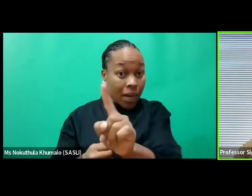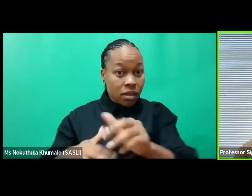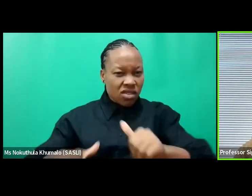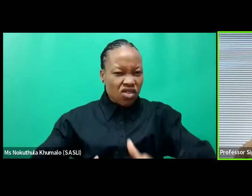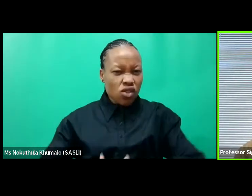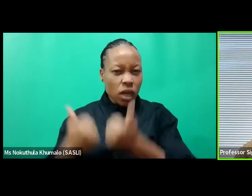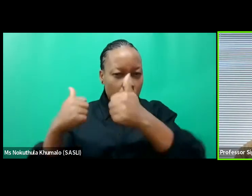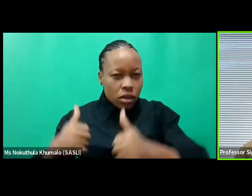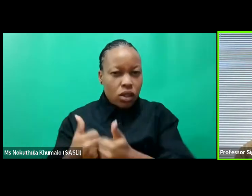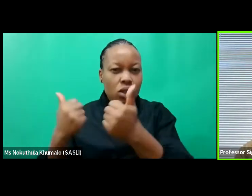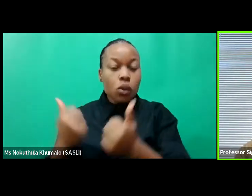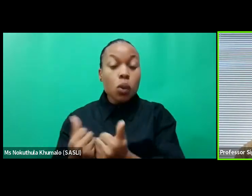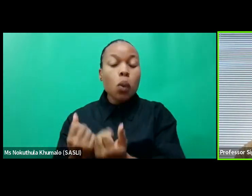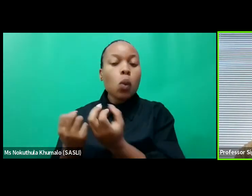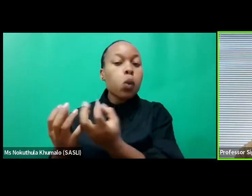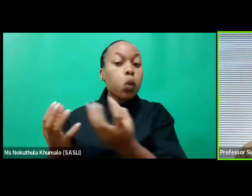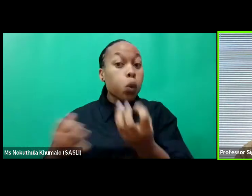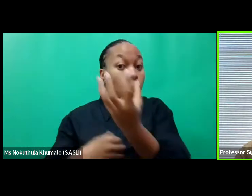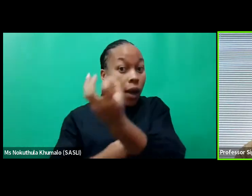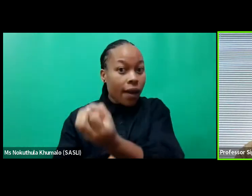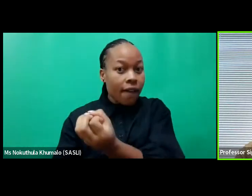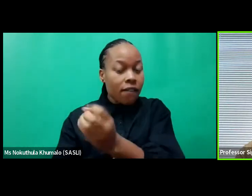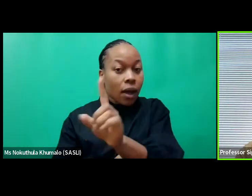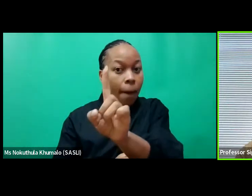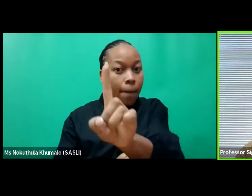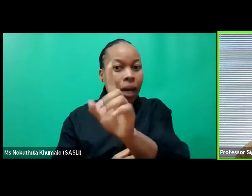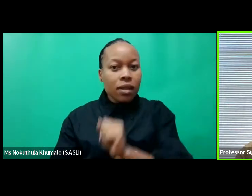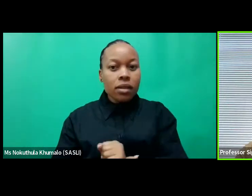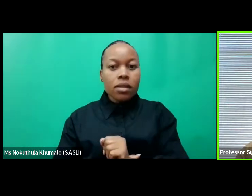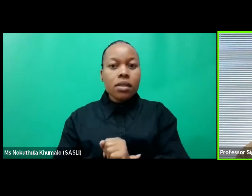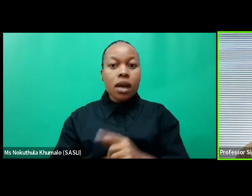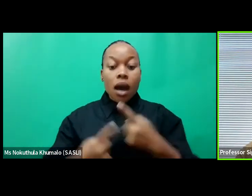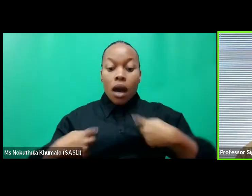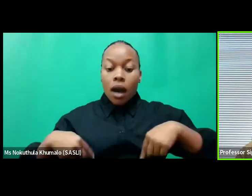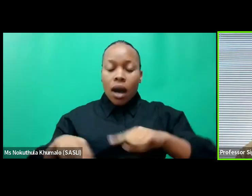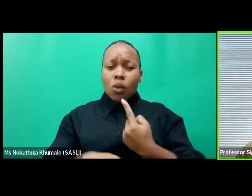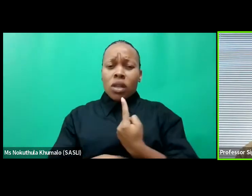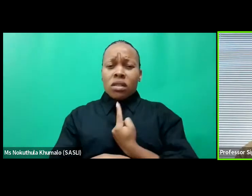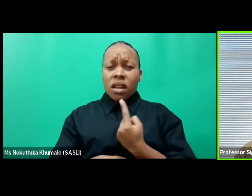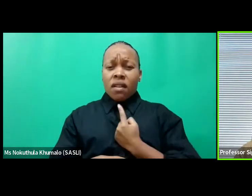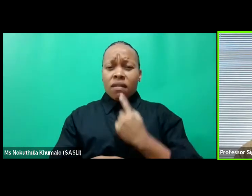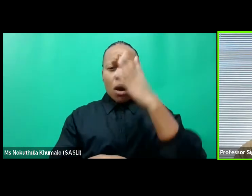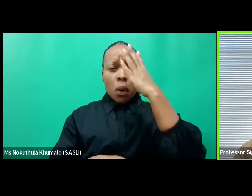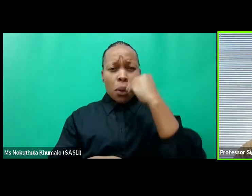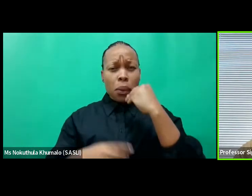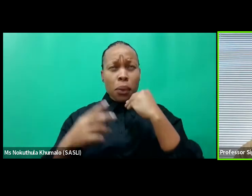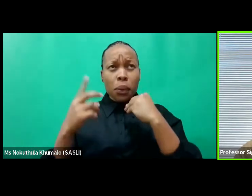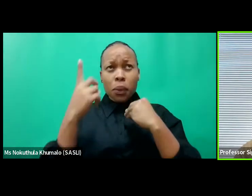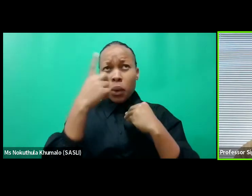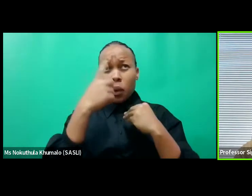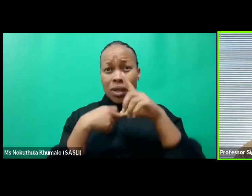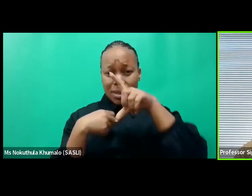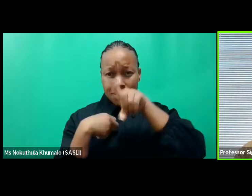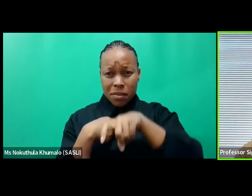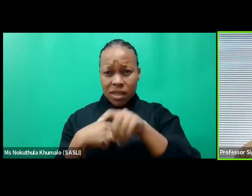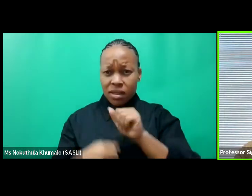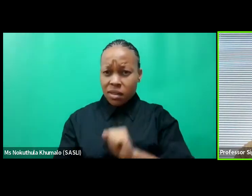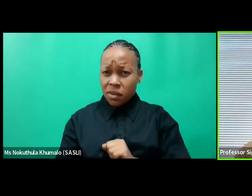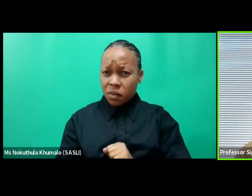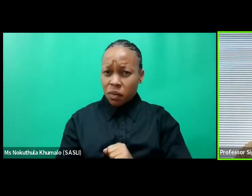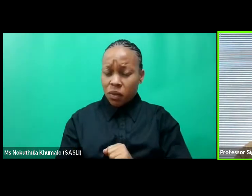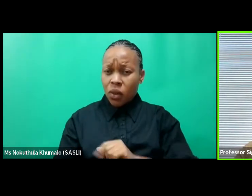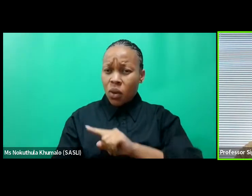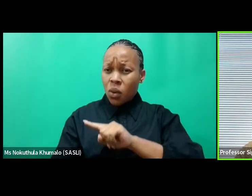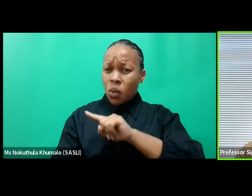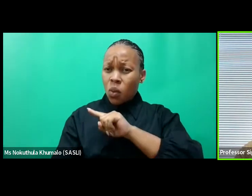but we have to ask ourselves the question, and I ask myself this question all the time, why is transformation